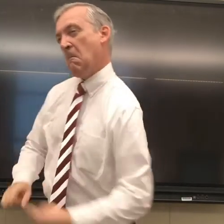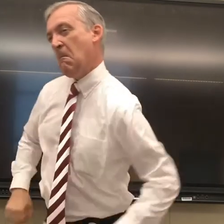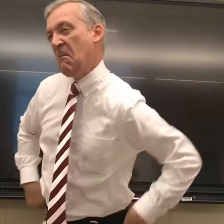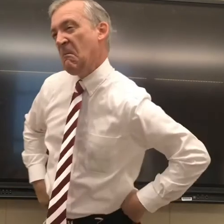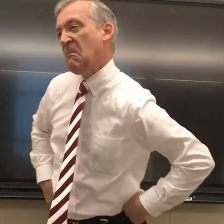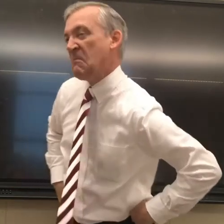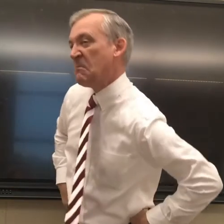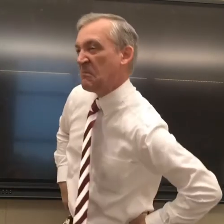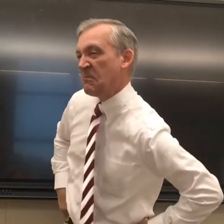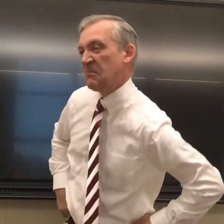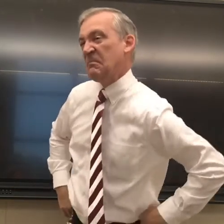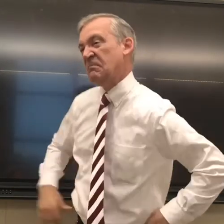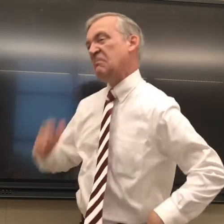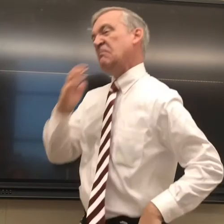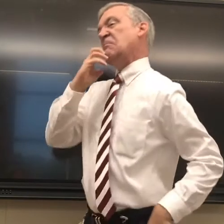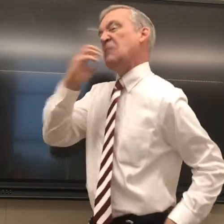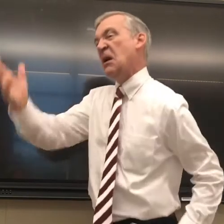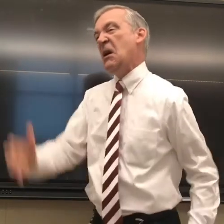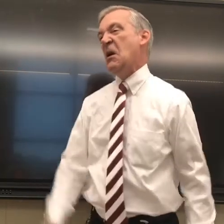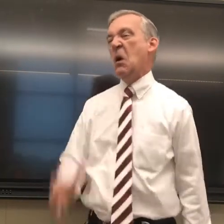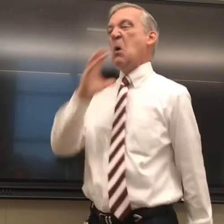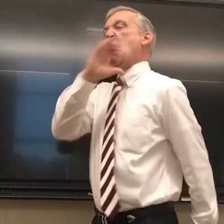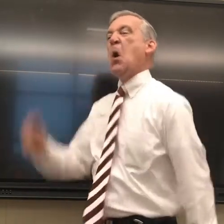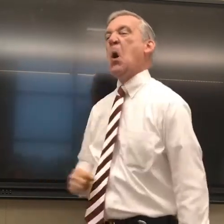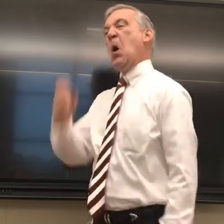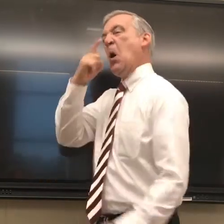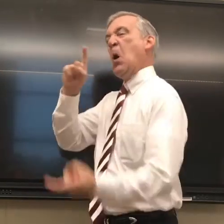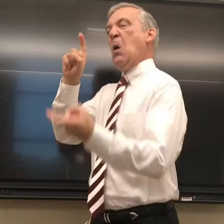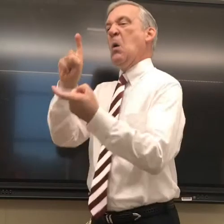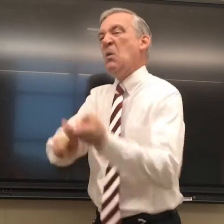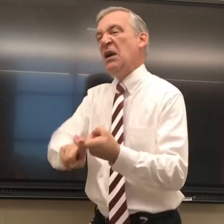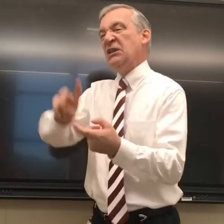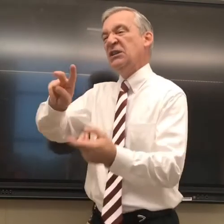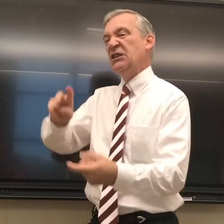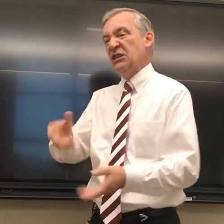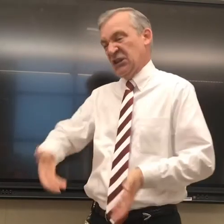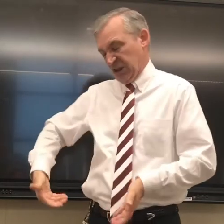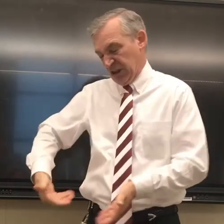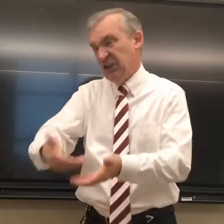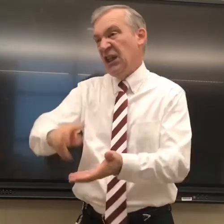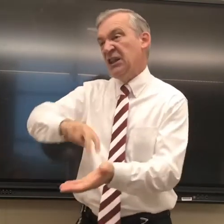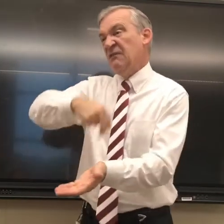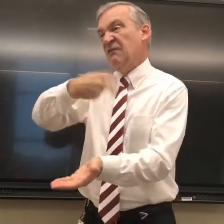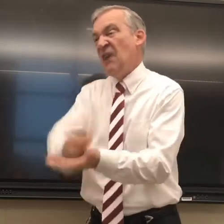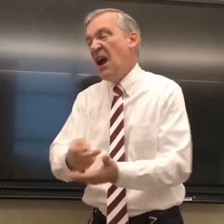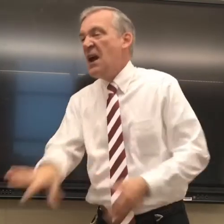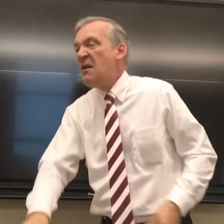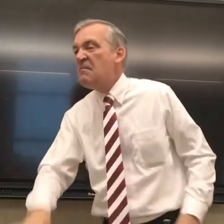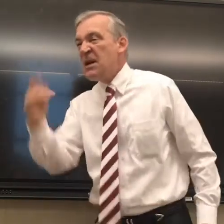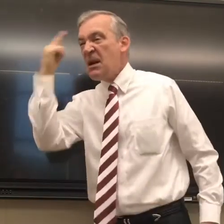chanting madly, "Old witch, fell in a ditch, picked up a penny and thought she was